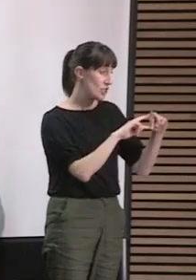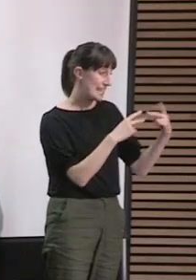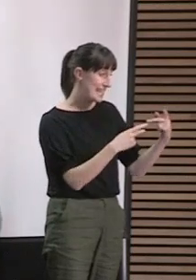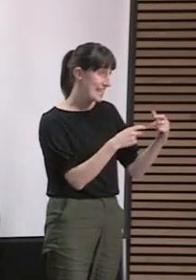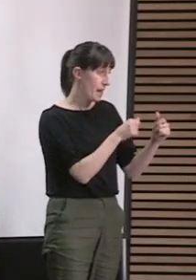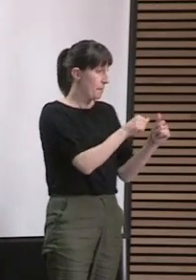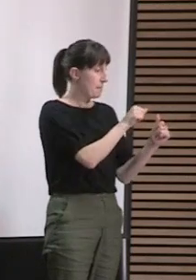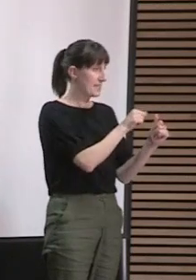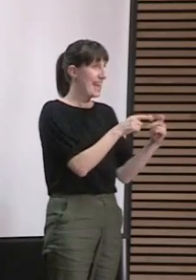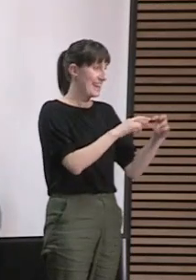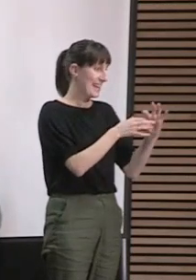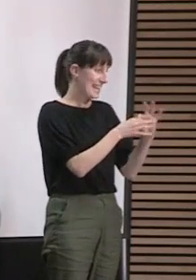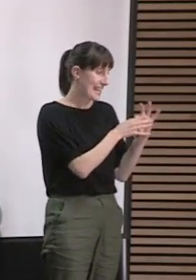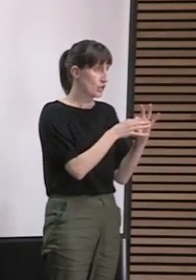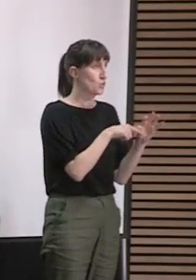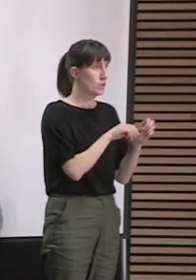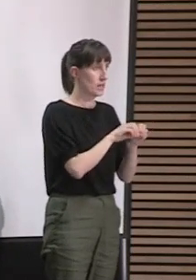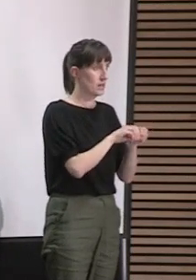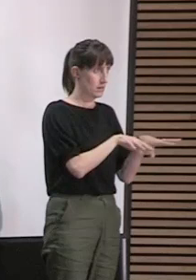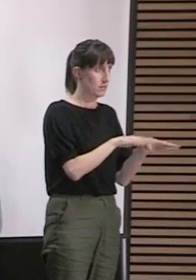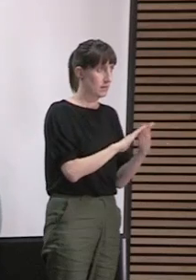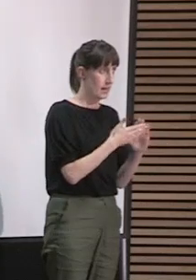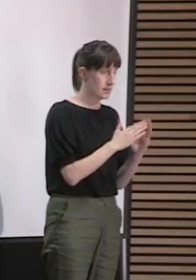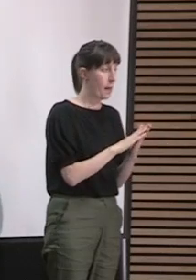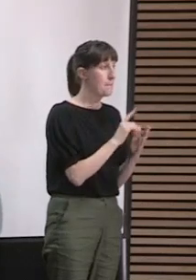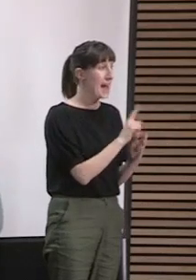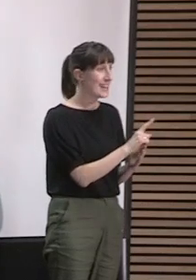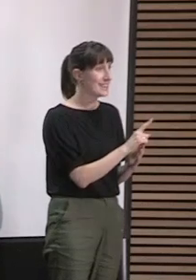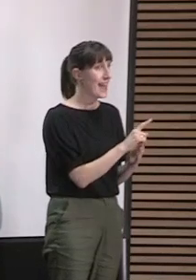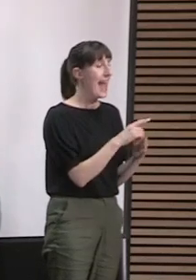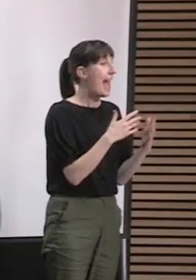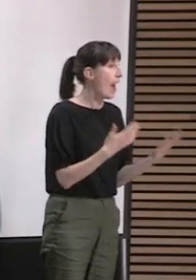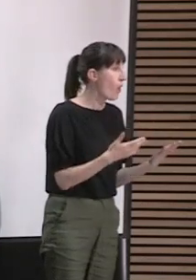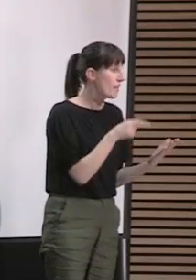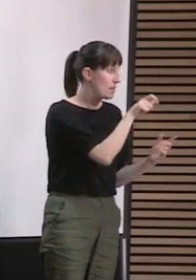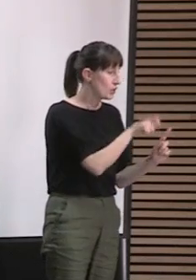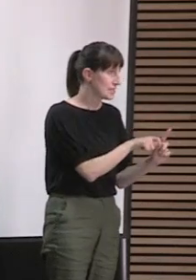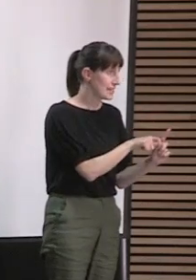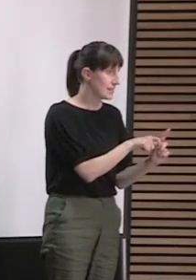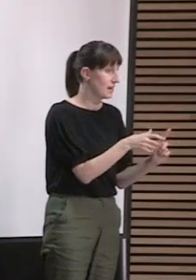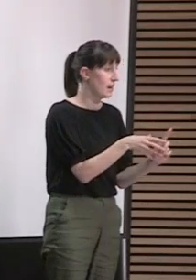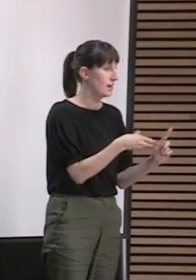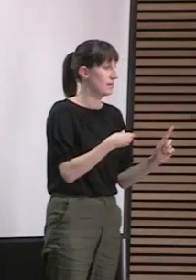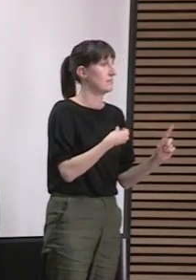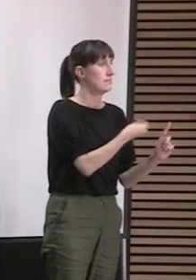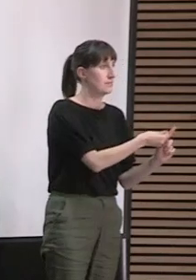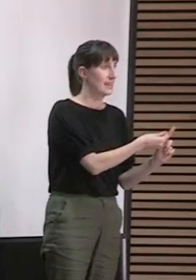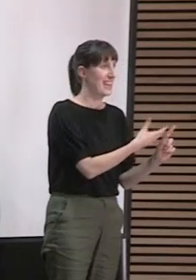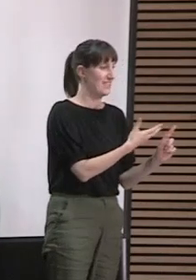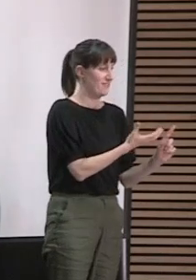haven't established the exact link right at the start of this outbreak where that connected to, what case that connected to.